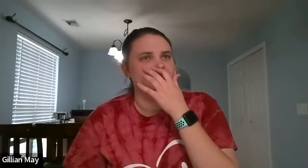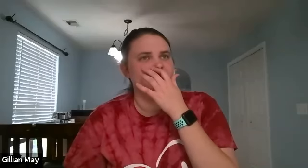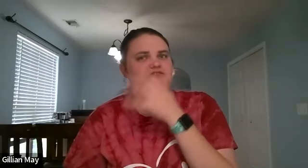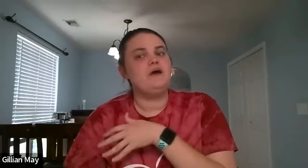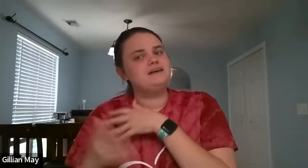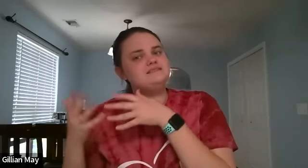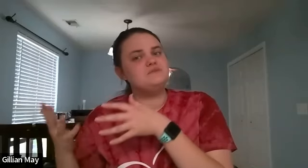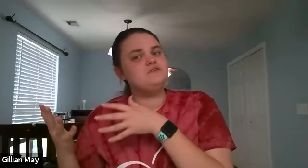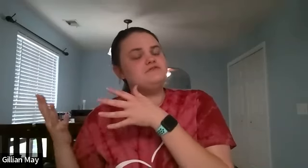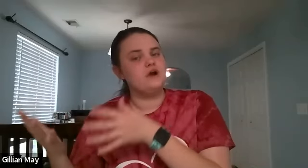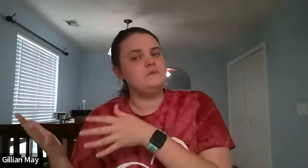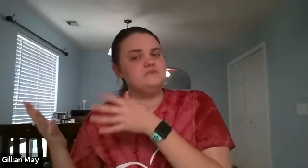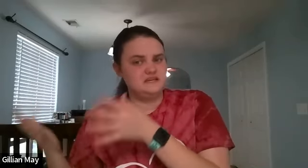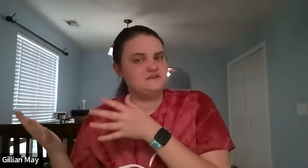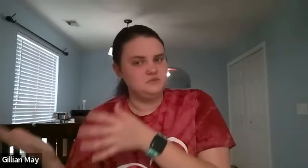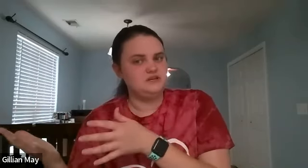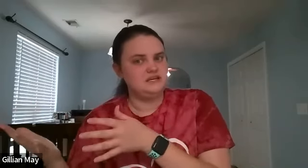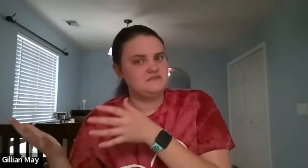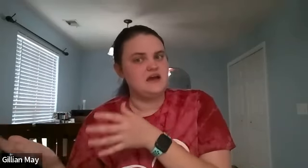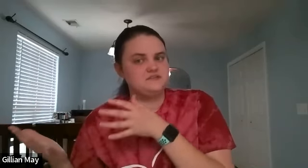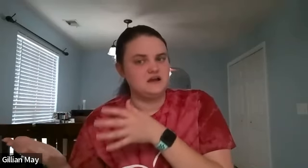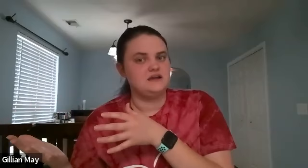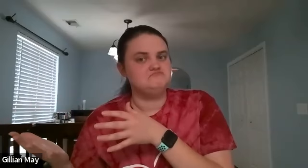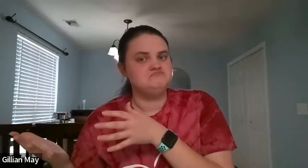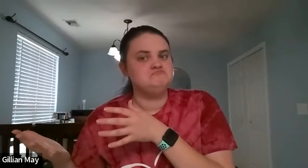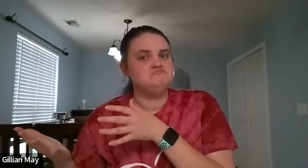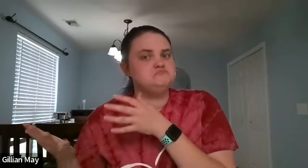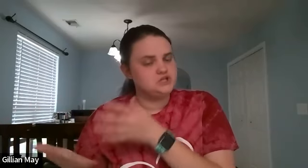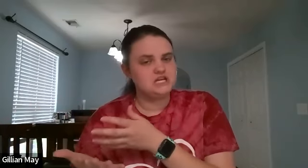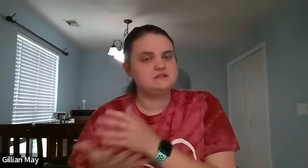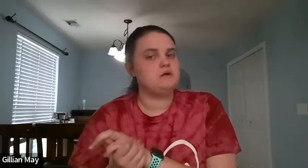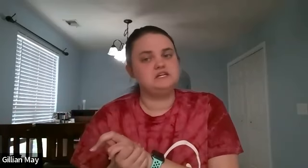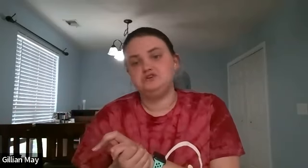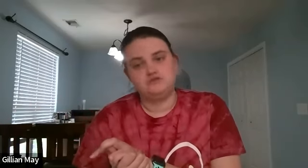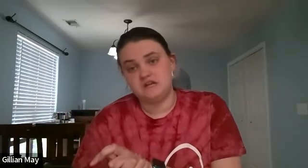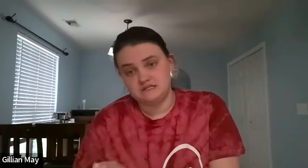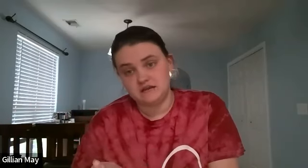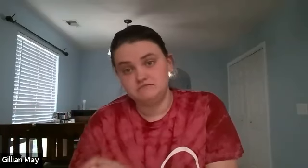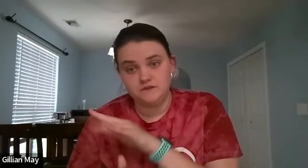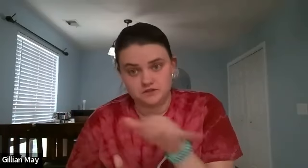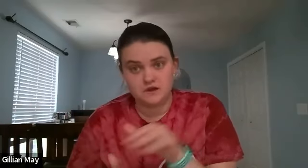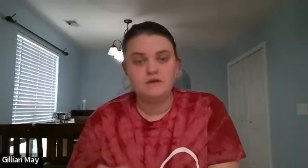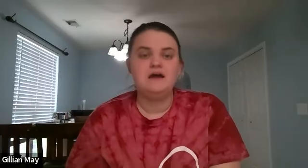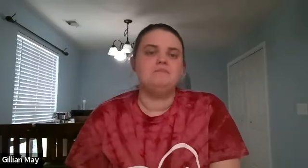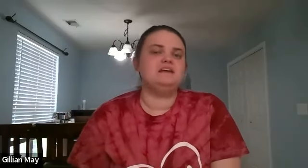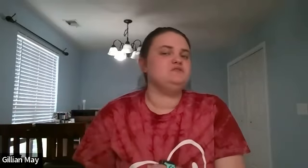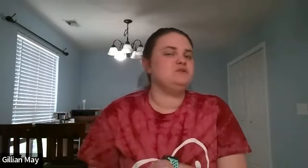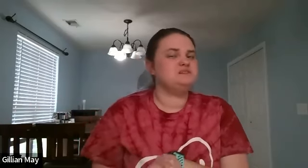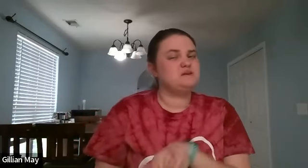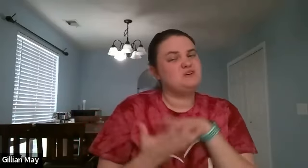if you ask someone from the deaf community if they have a sign, good chance they'll probably tell you, no, there's not a sign, you fingerspell. But if you go sometimes